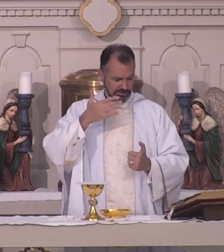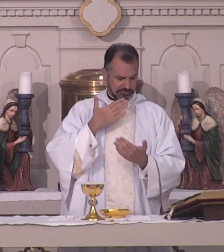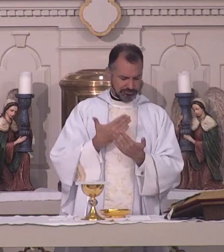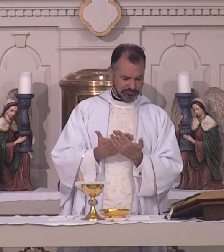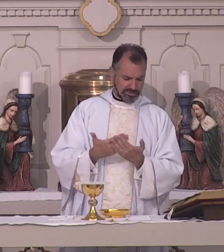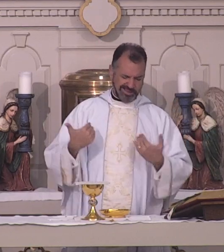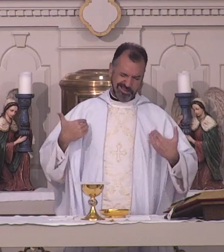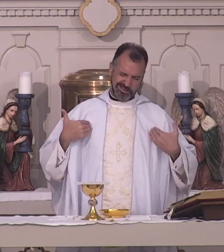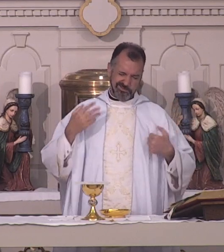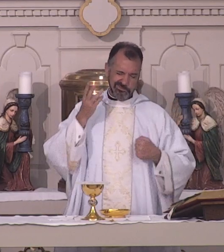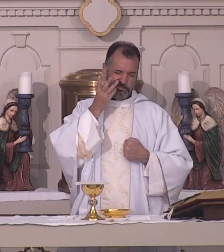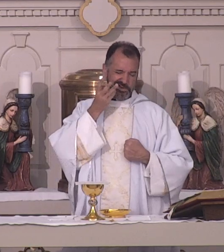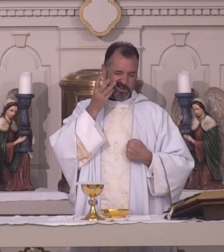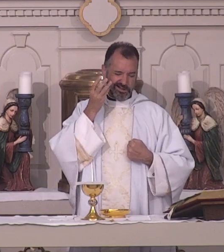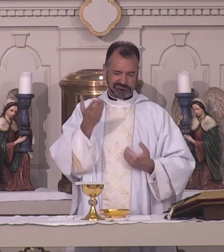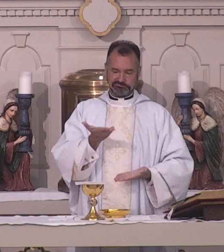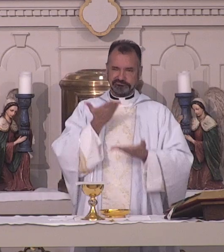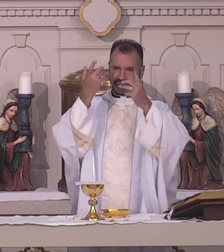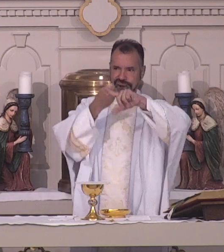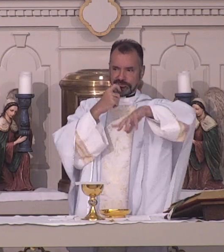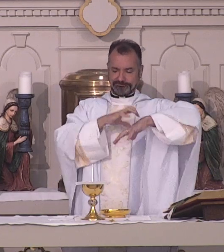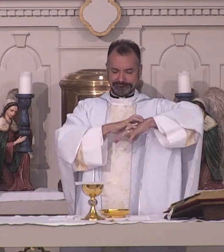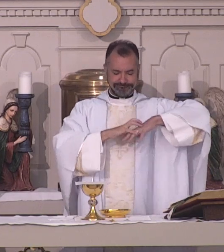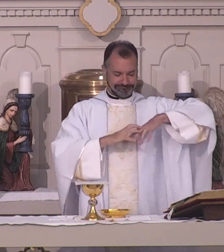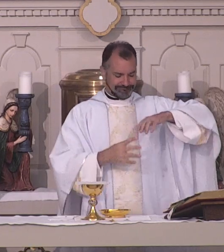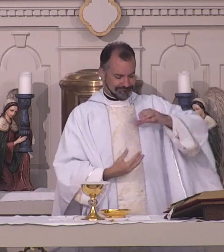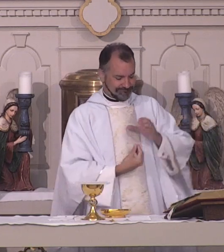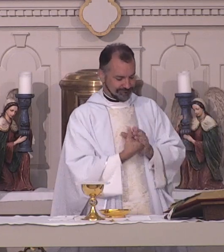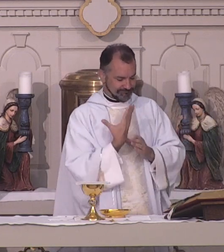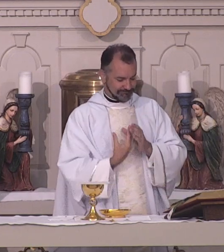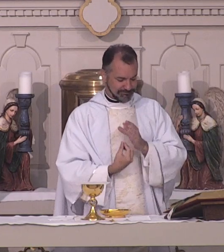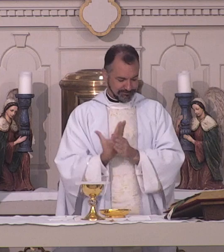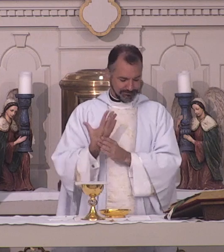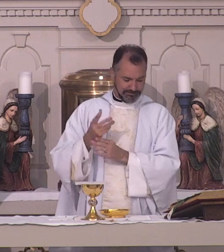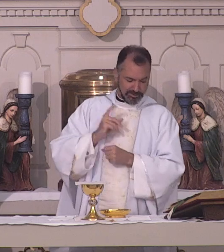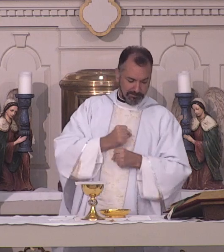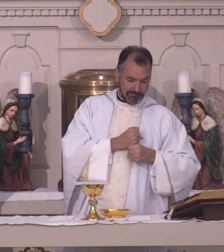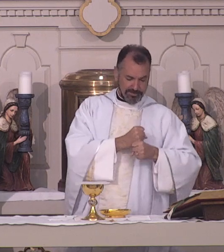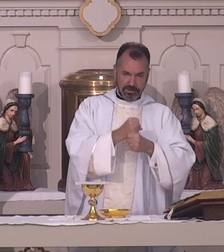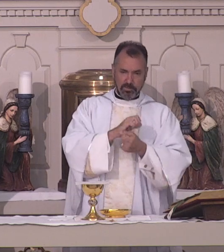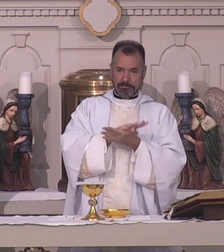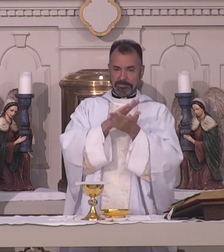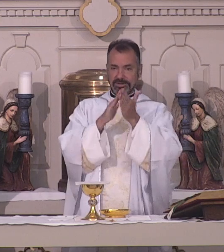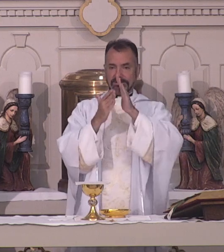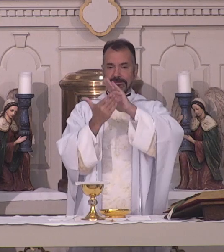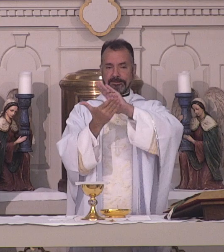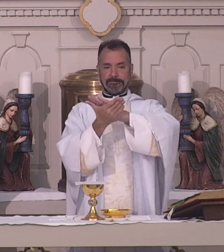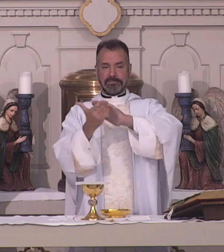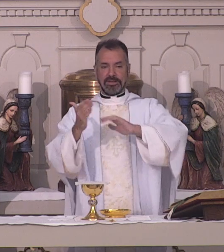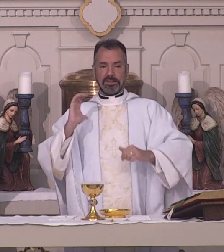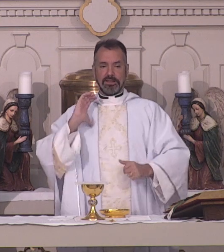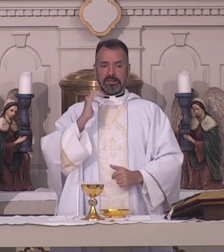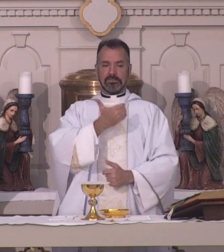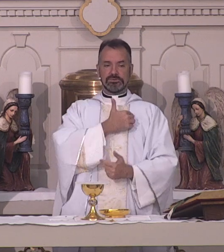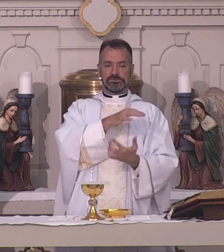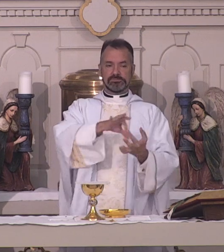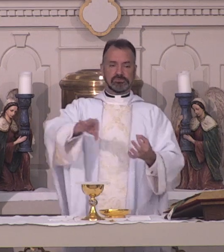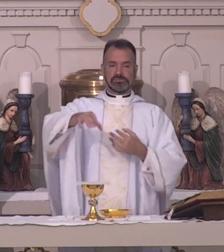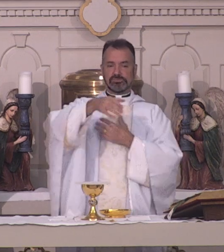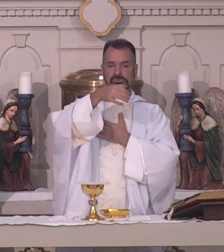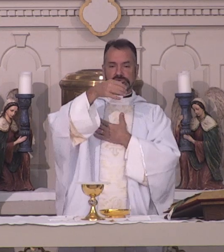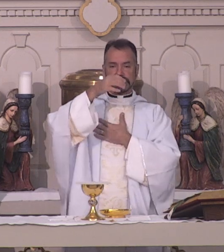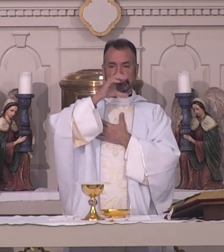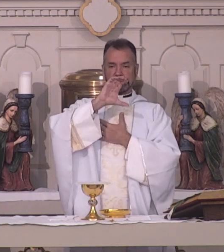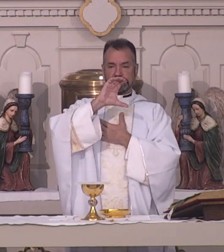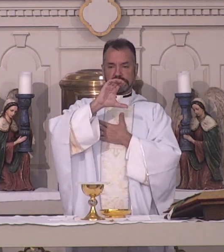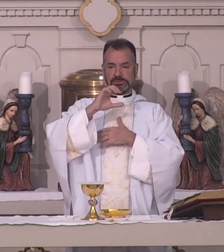Blessed are you, Lord God of all creation, for through your goodness we have received the wine we offer you, fruit of the vine and work of human hands.